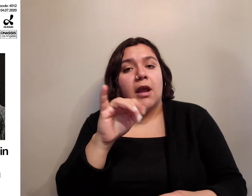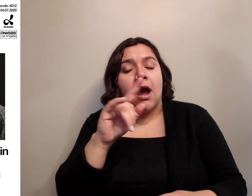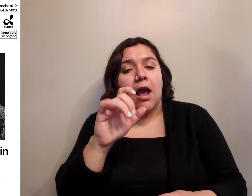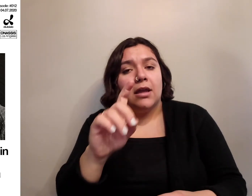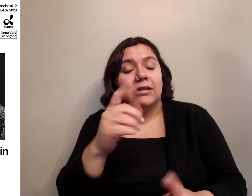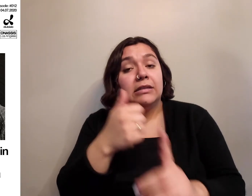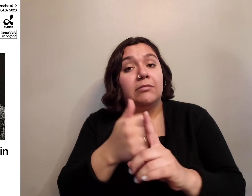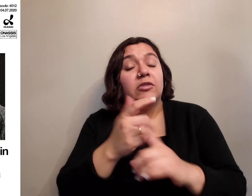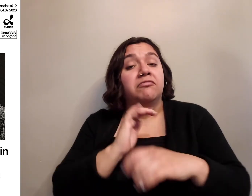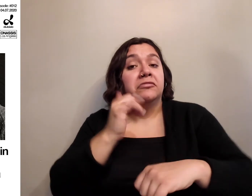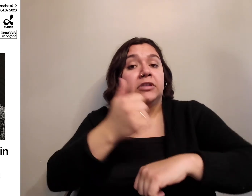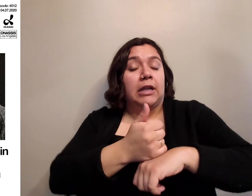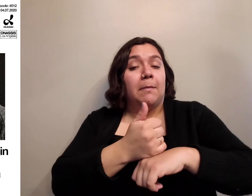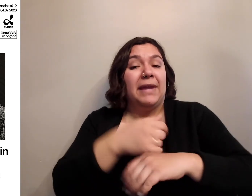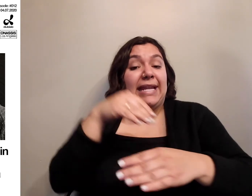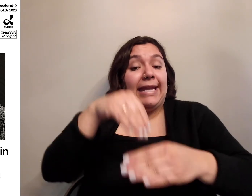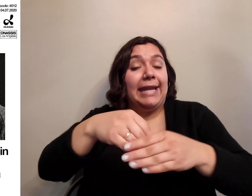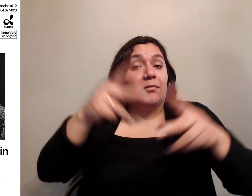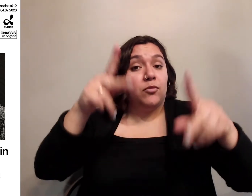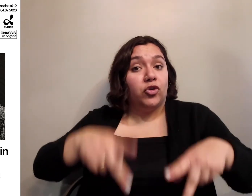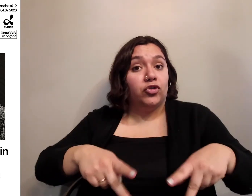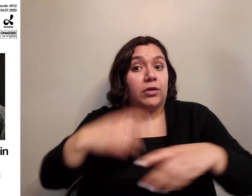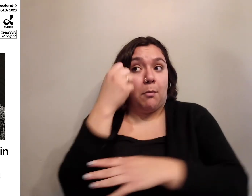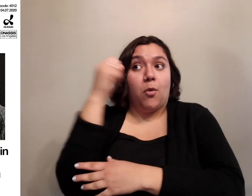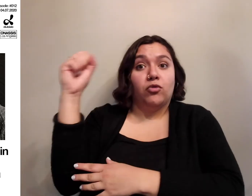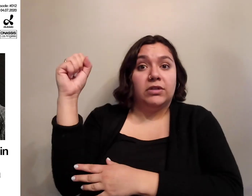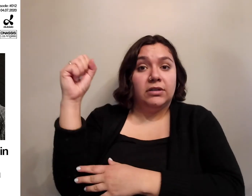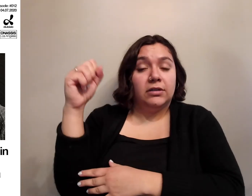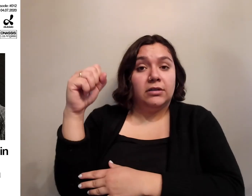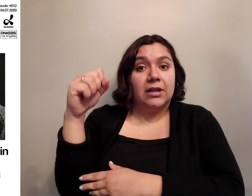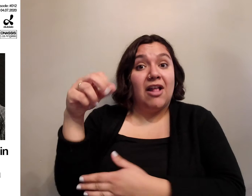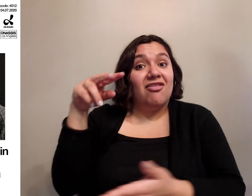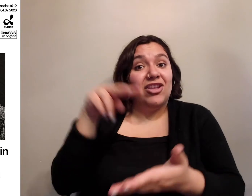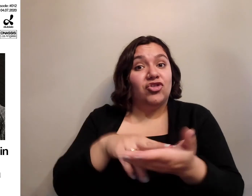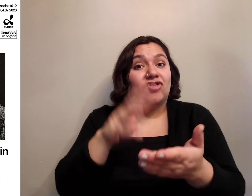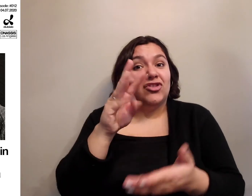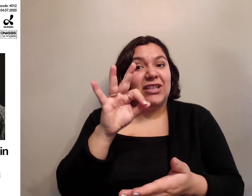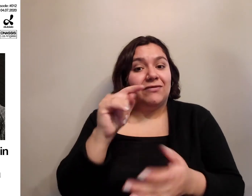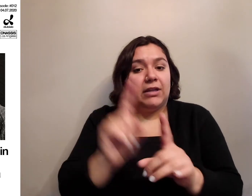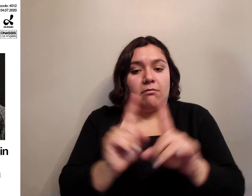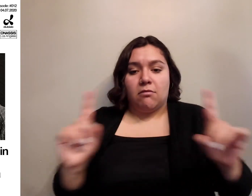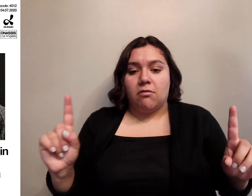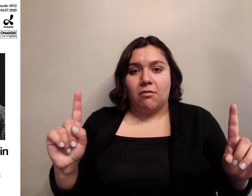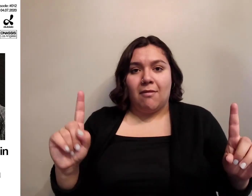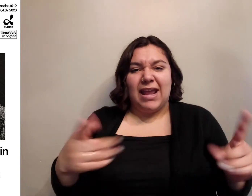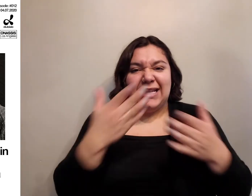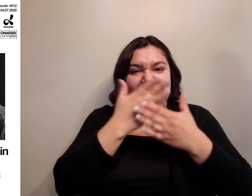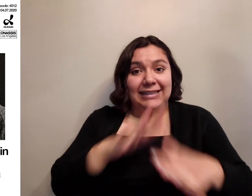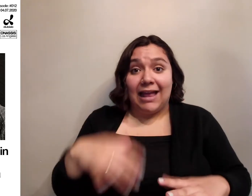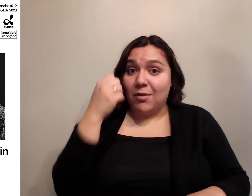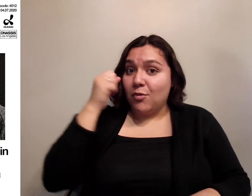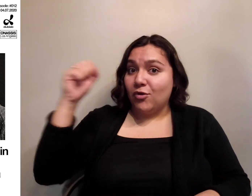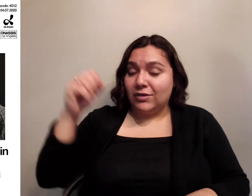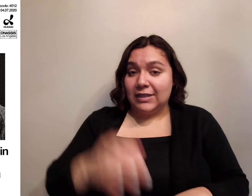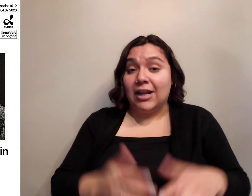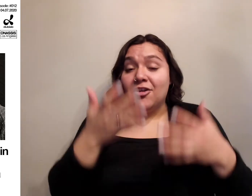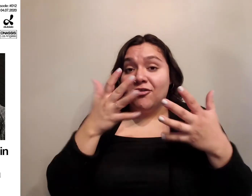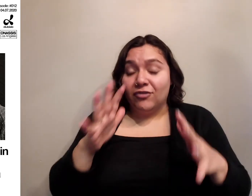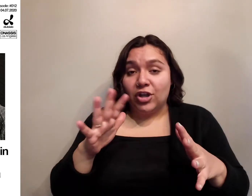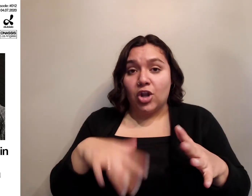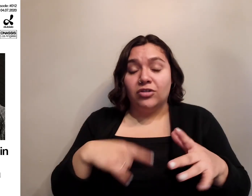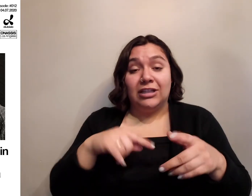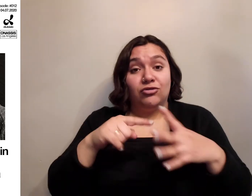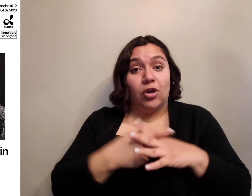staged a in-person protest where they stood 6 feet apart from each other in silent protest, and then they proceeded